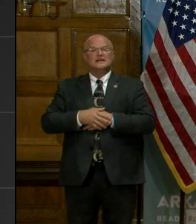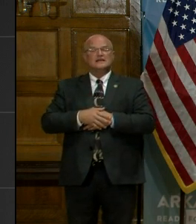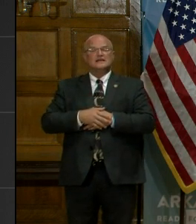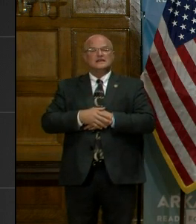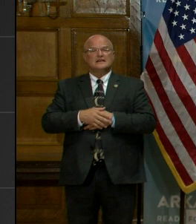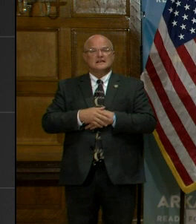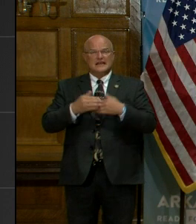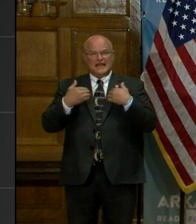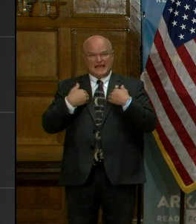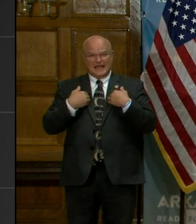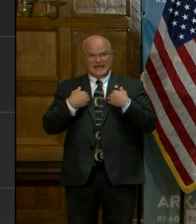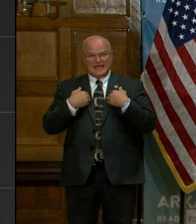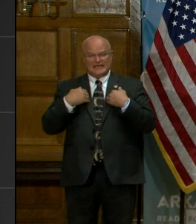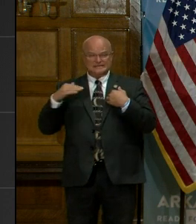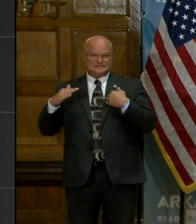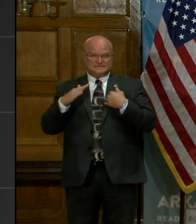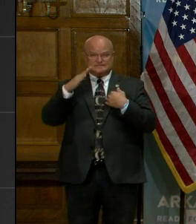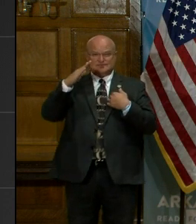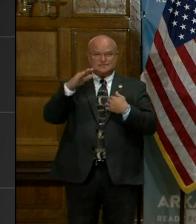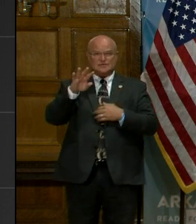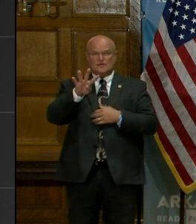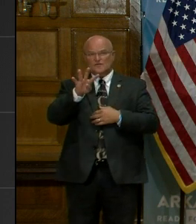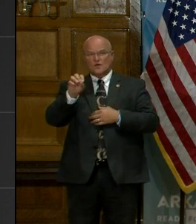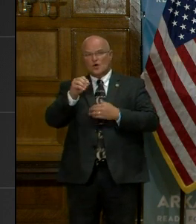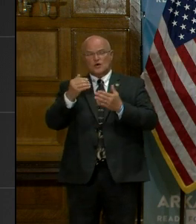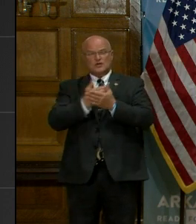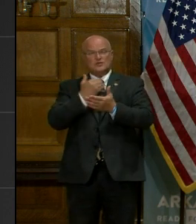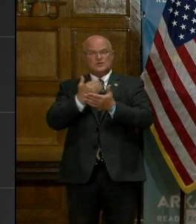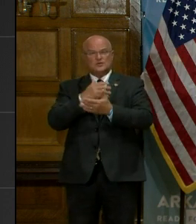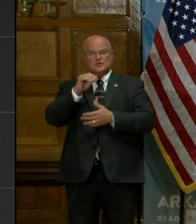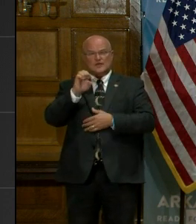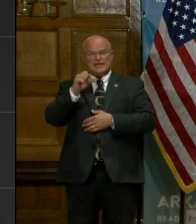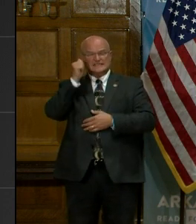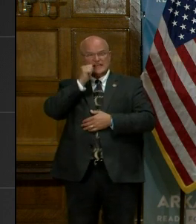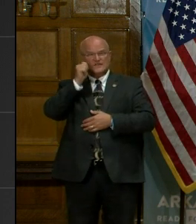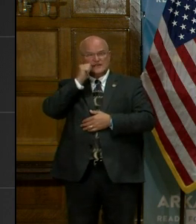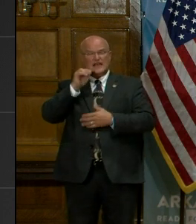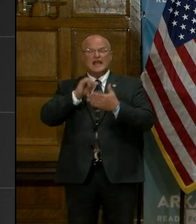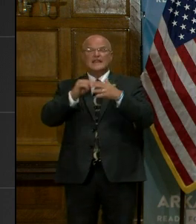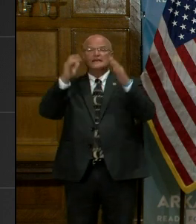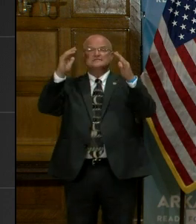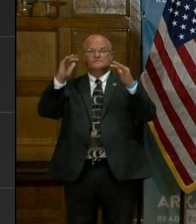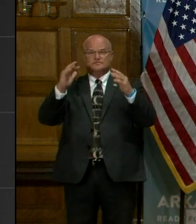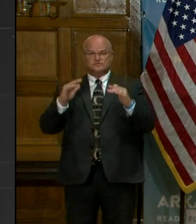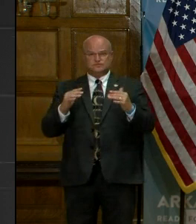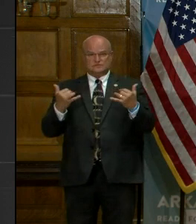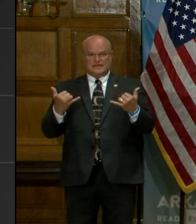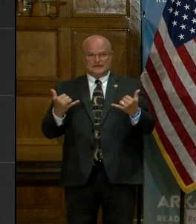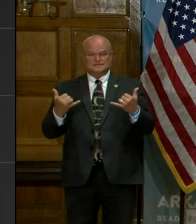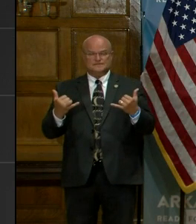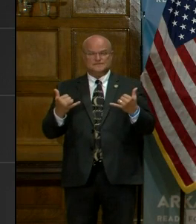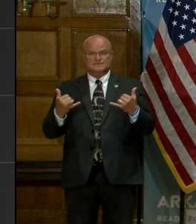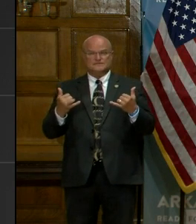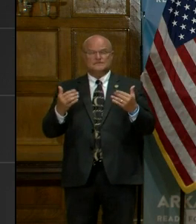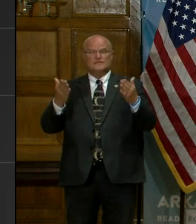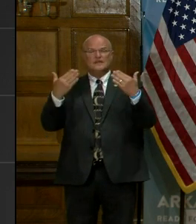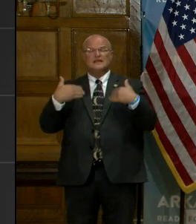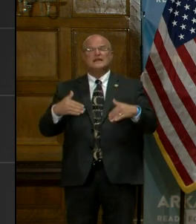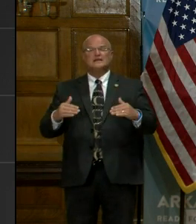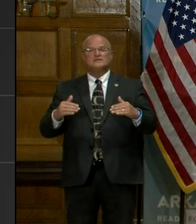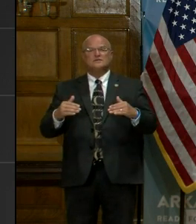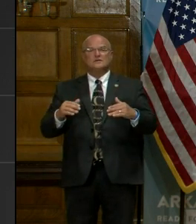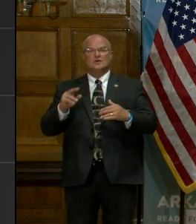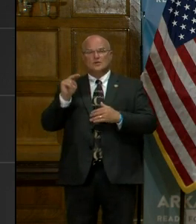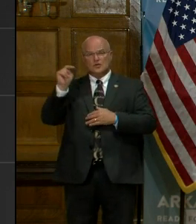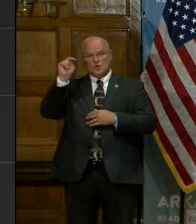they had a spike at about 40 new cases a day, and that's come down some. The next one is